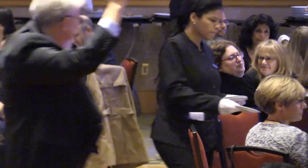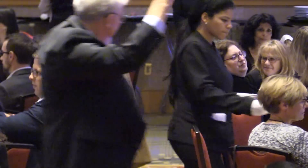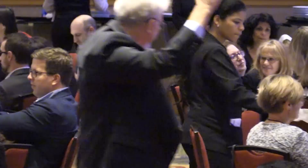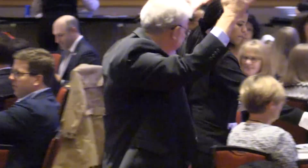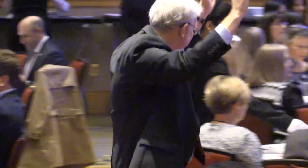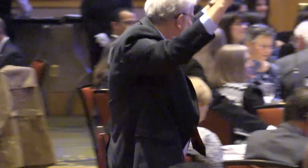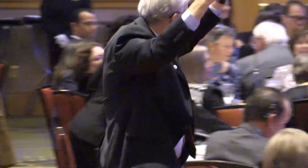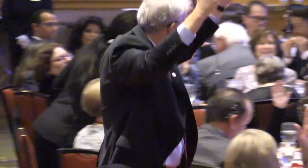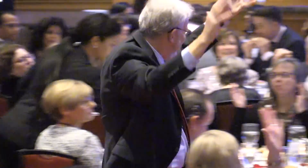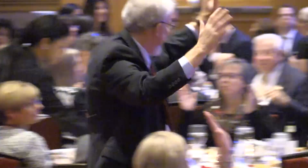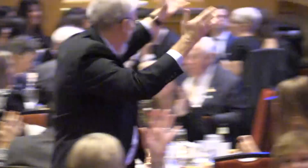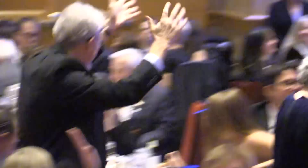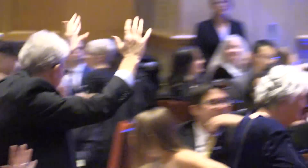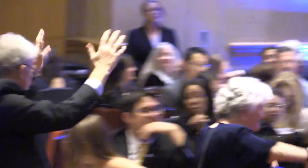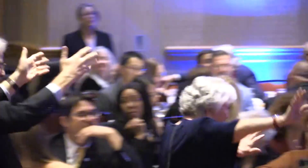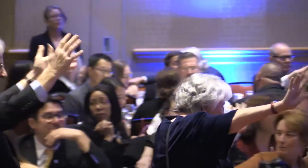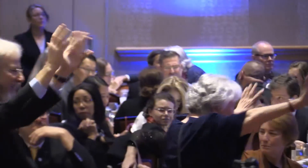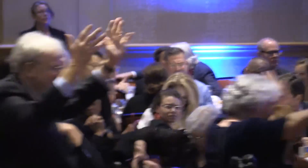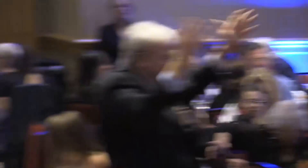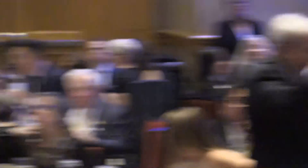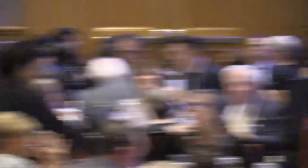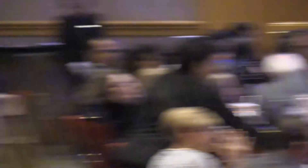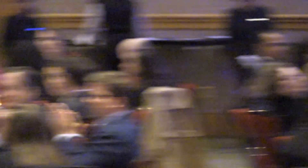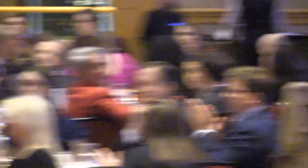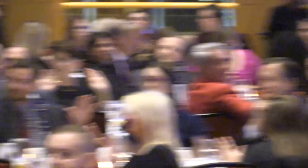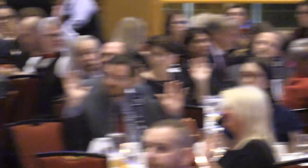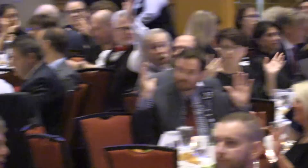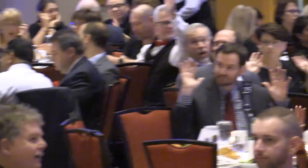Next, we have Tom Dowling.